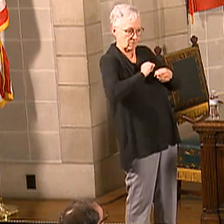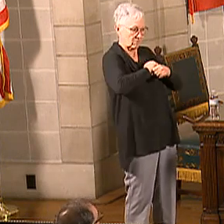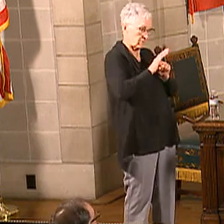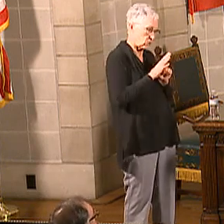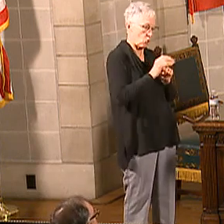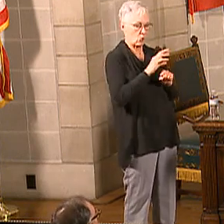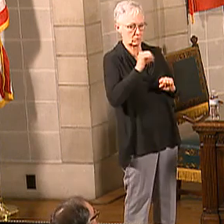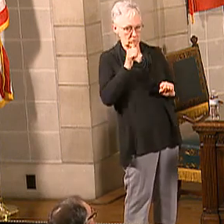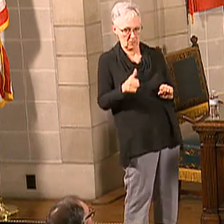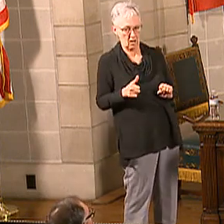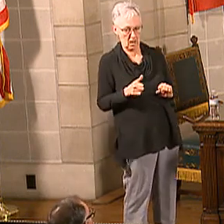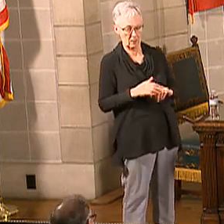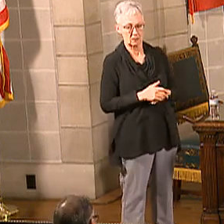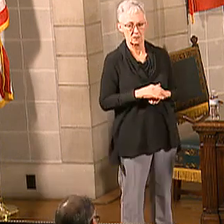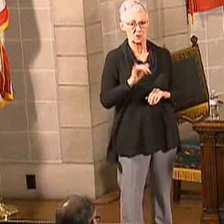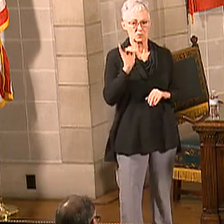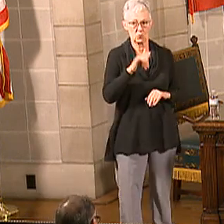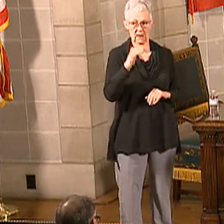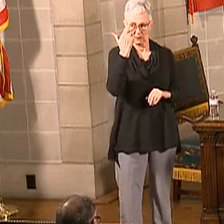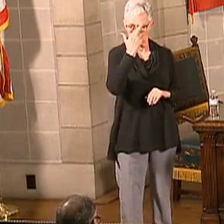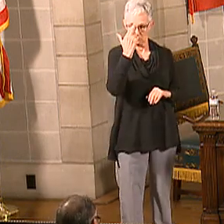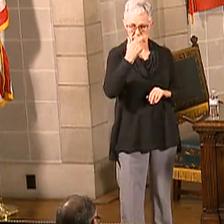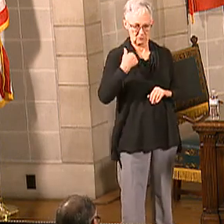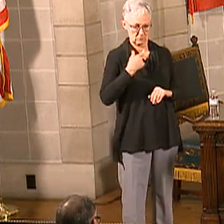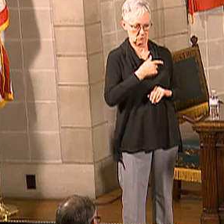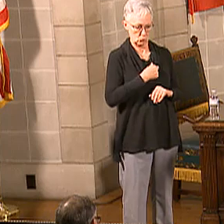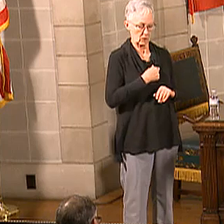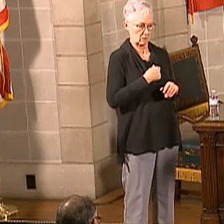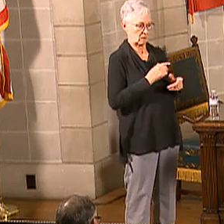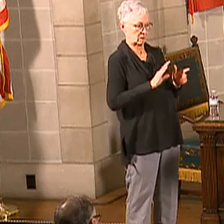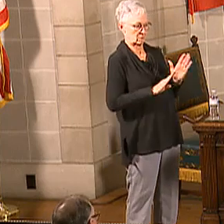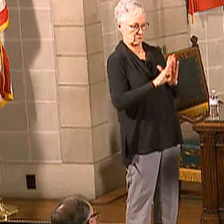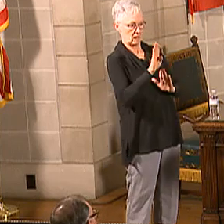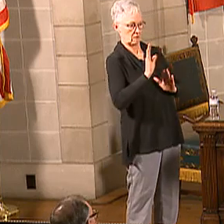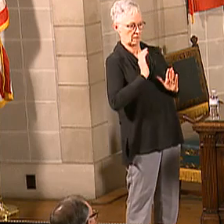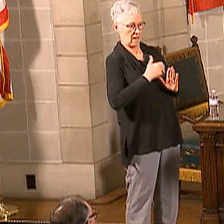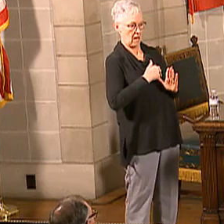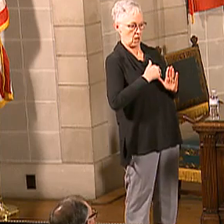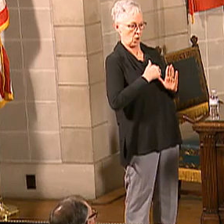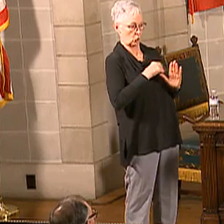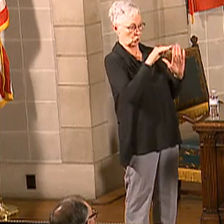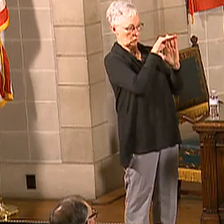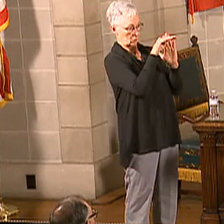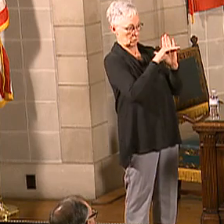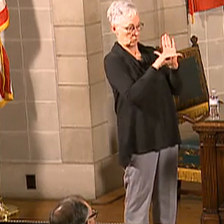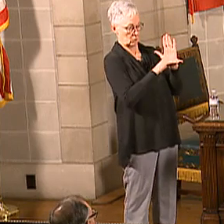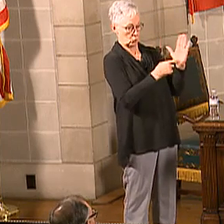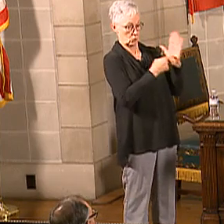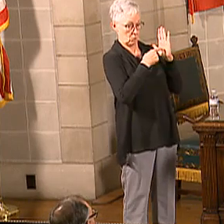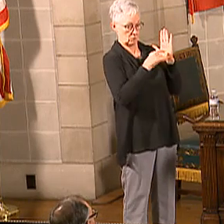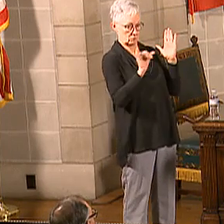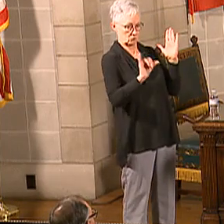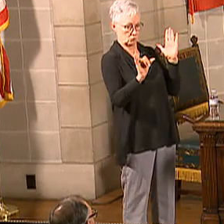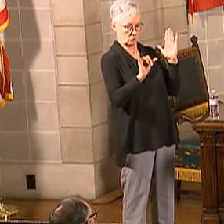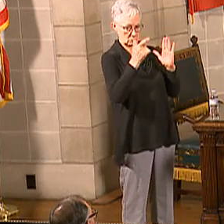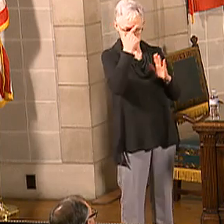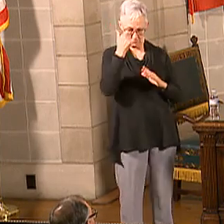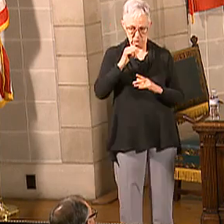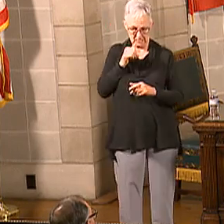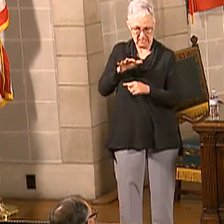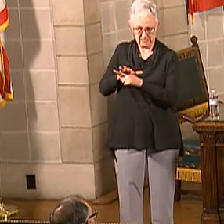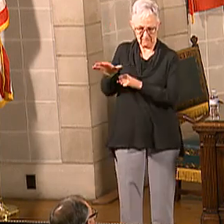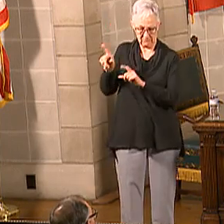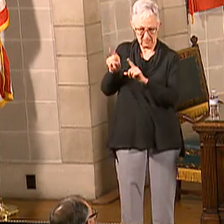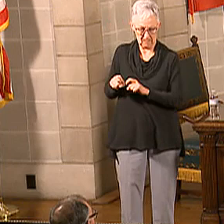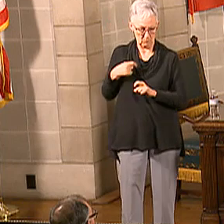districts to extend our DHM. So our plan actually considered that we wouldn't have that broad-based testing as we implemented it.